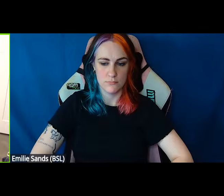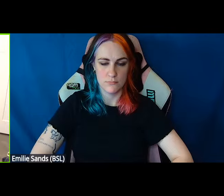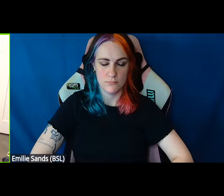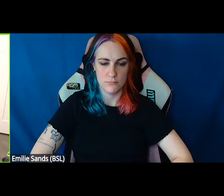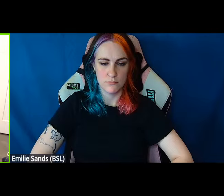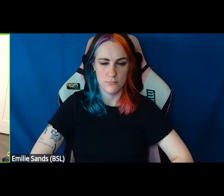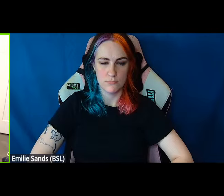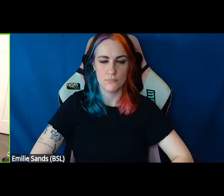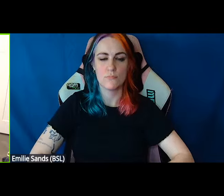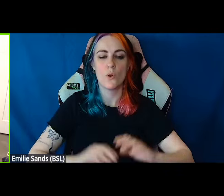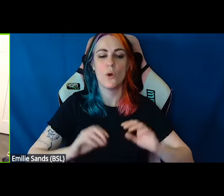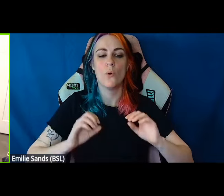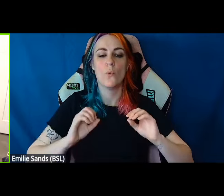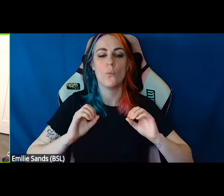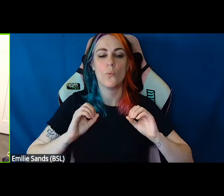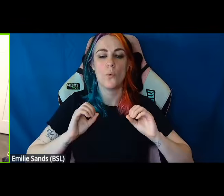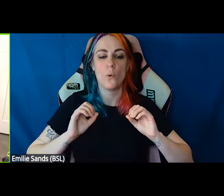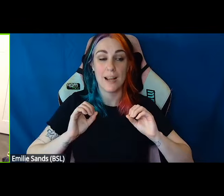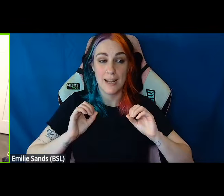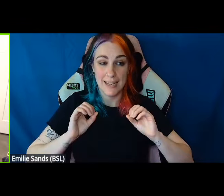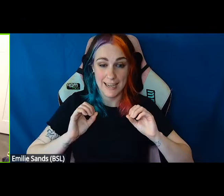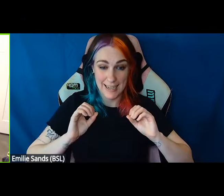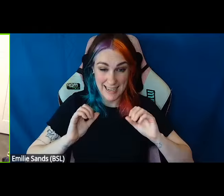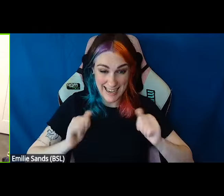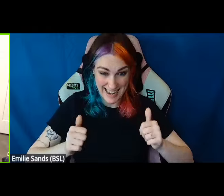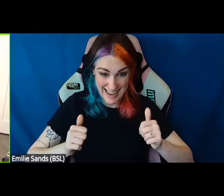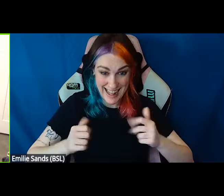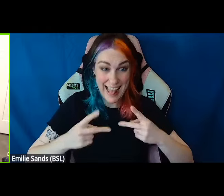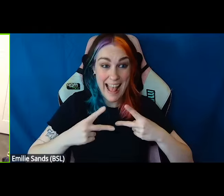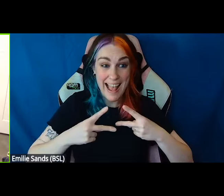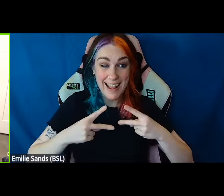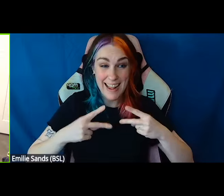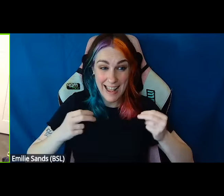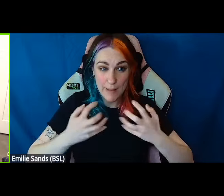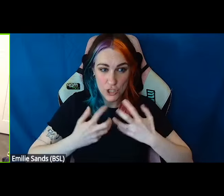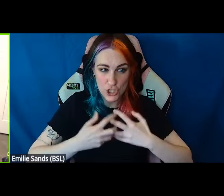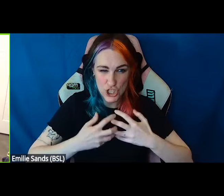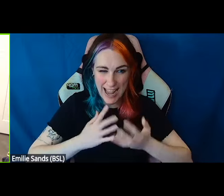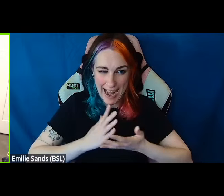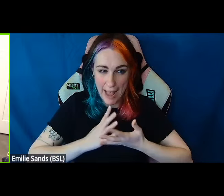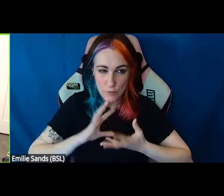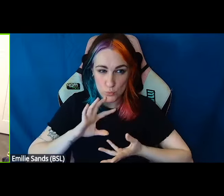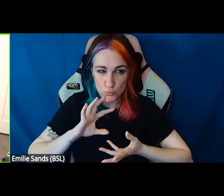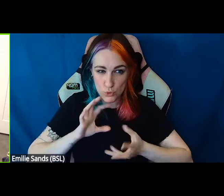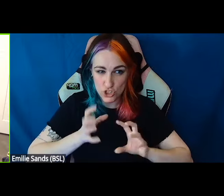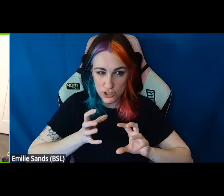Okay, we are going to pivot our caption tech. Hold on 1 second.